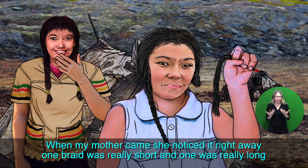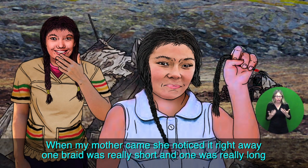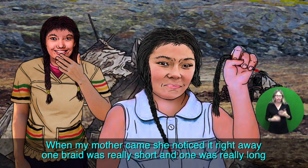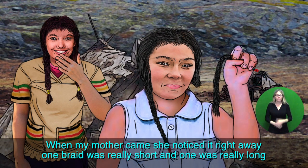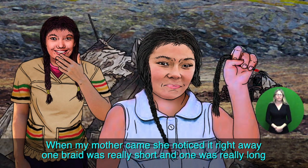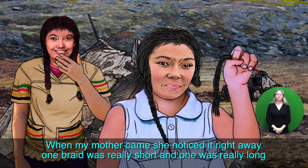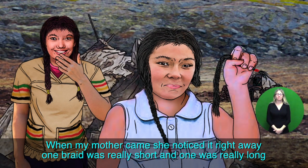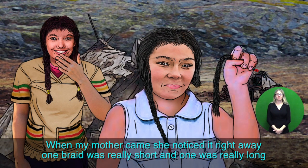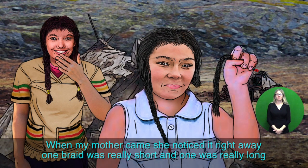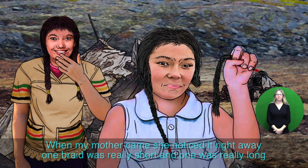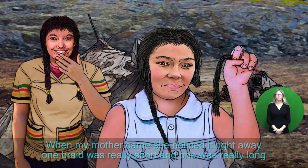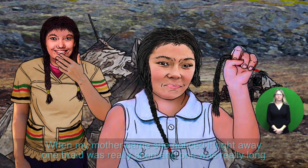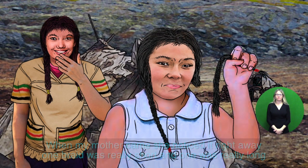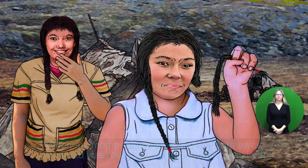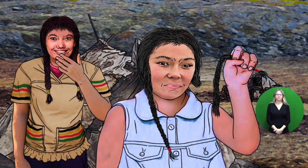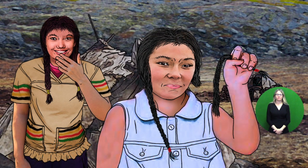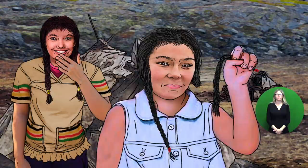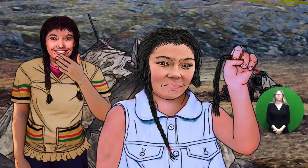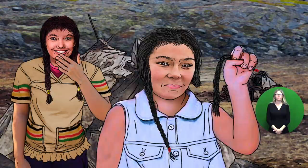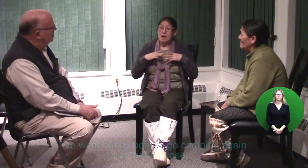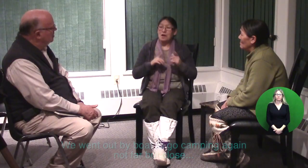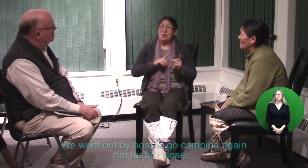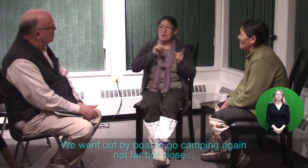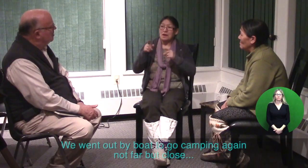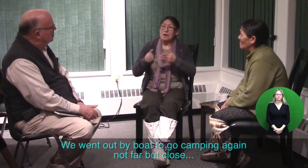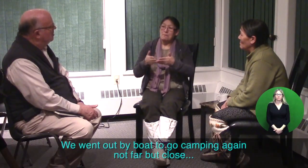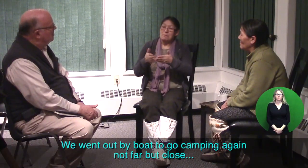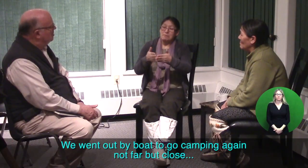One long, one short.